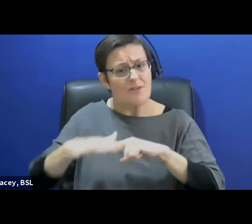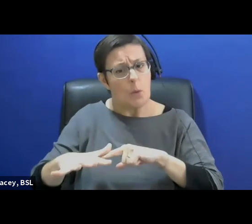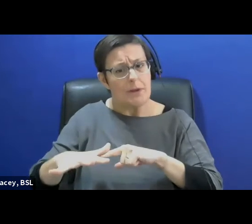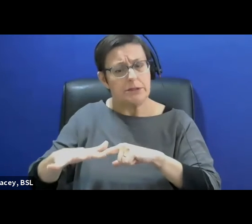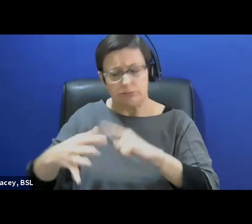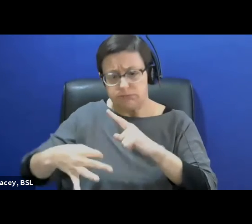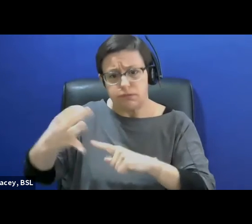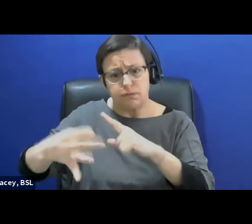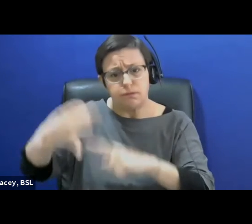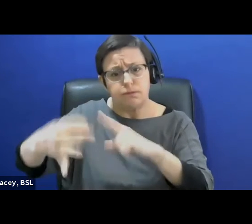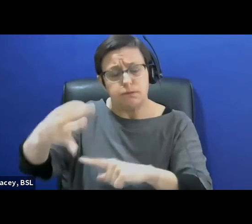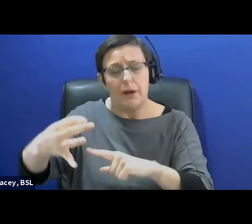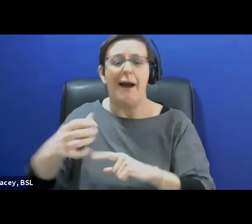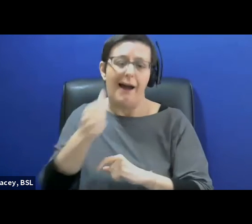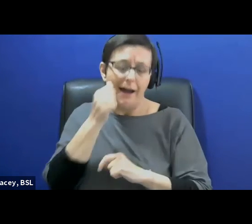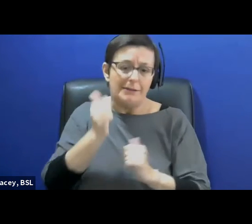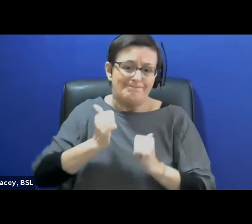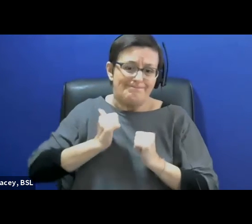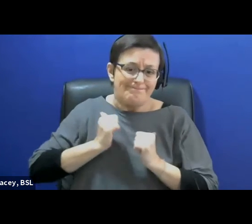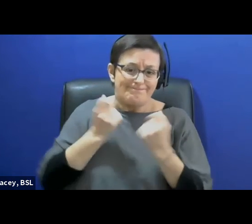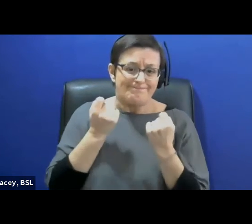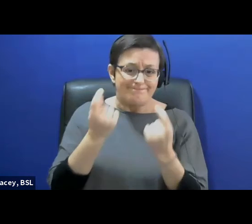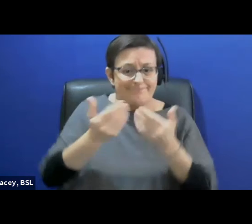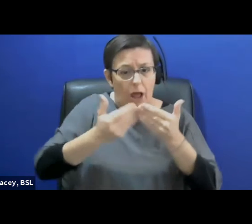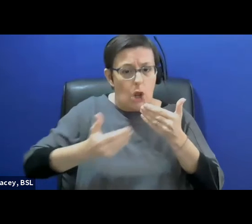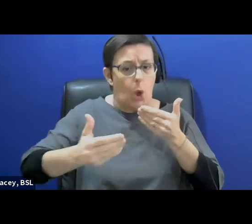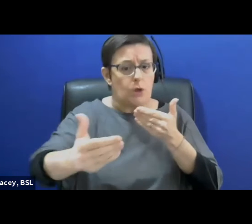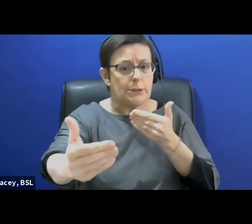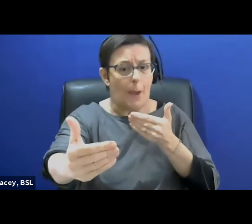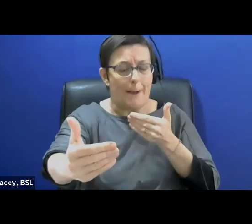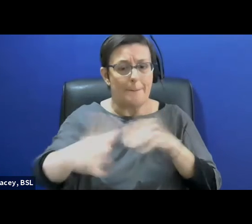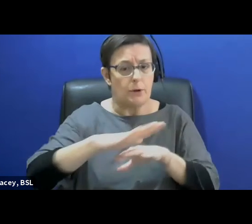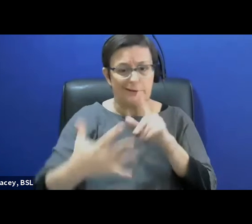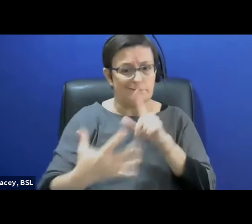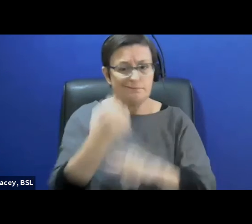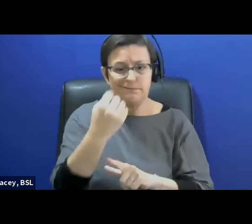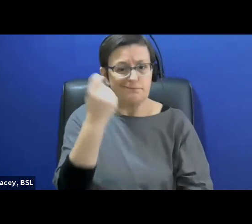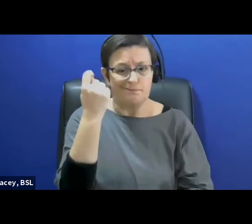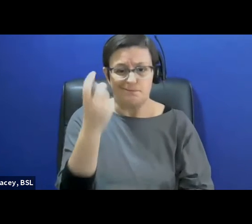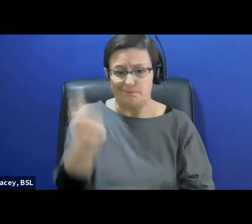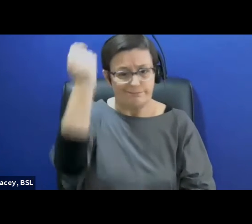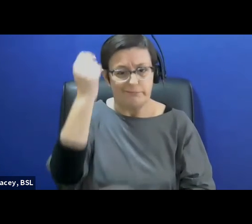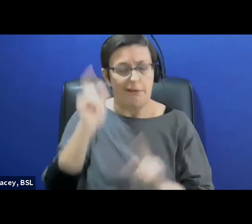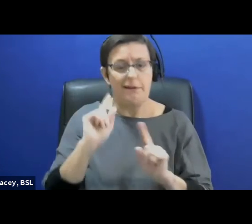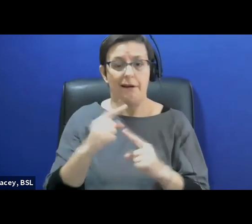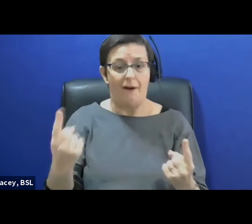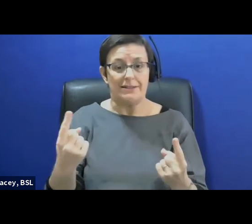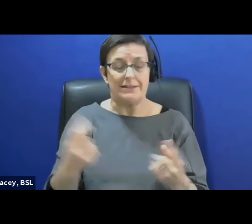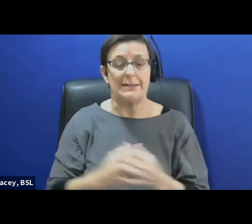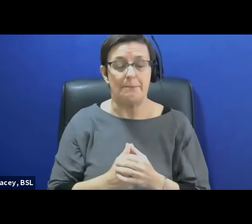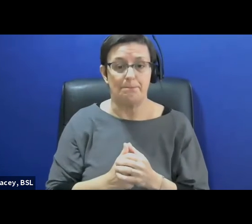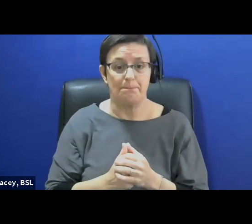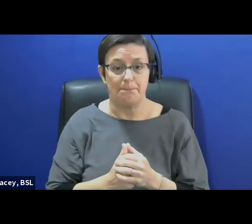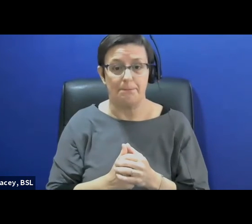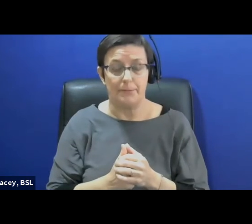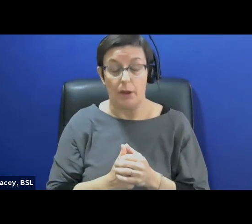I appreciate that as a long-term goal, and will take, you know, significant kind of resource and energy to get going. And